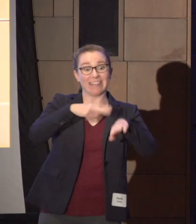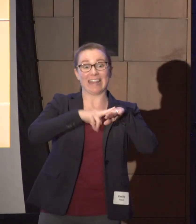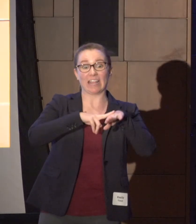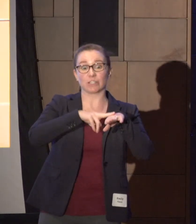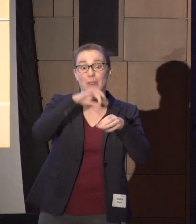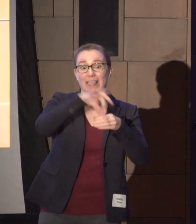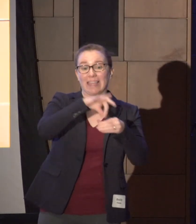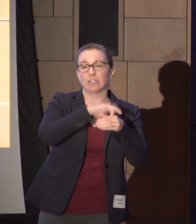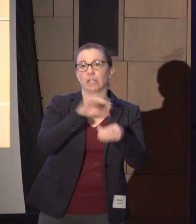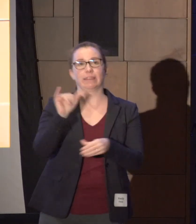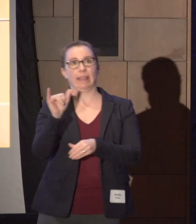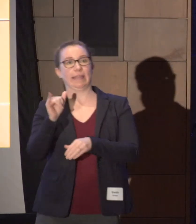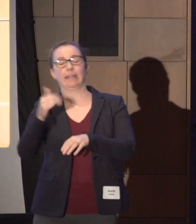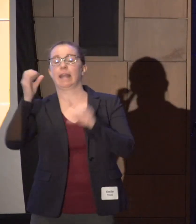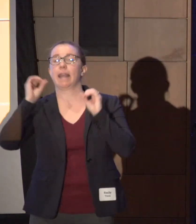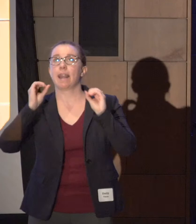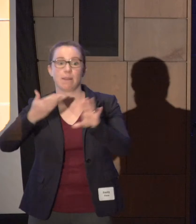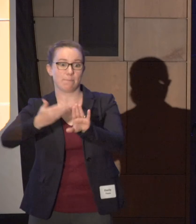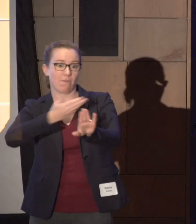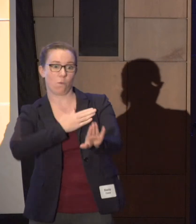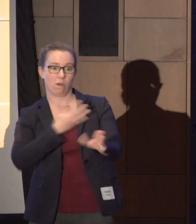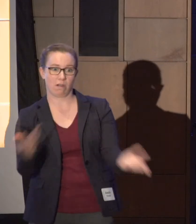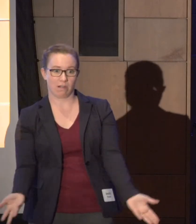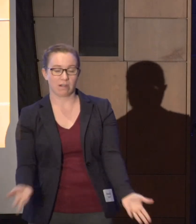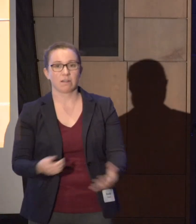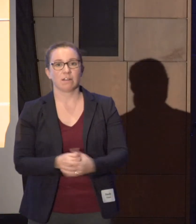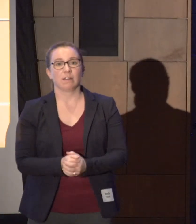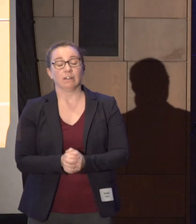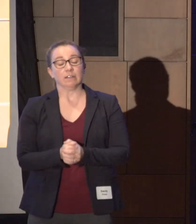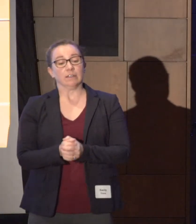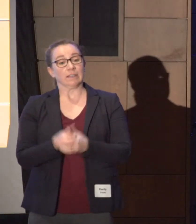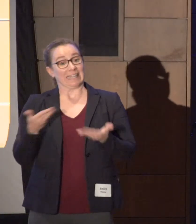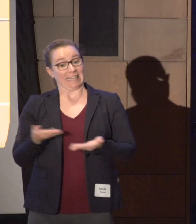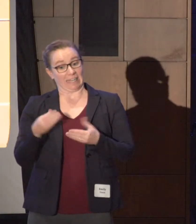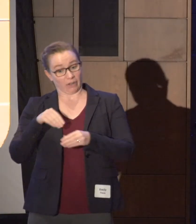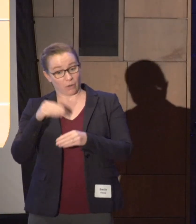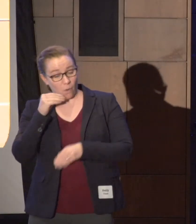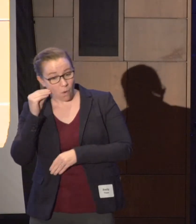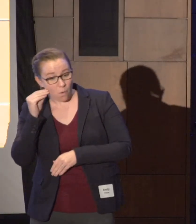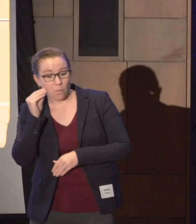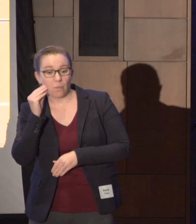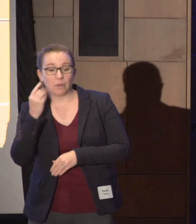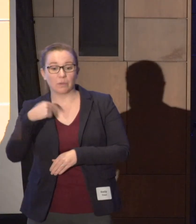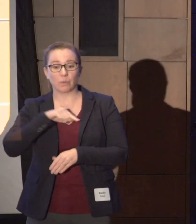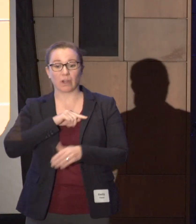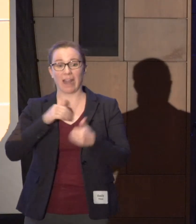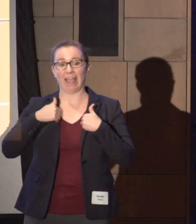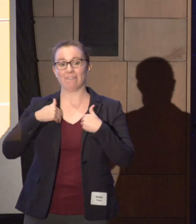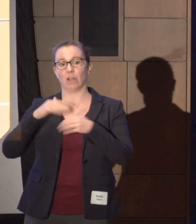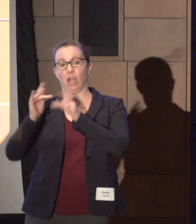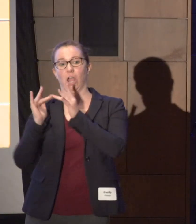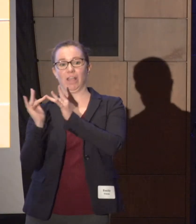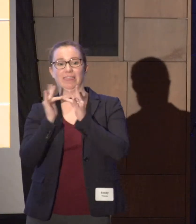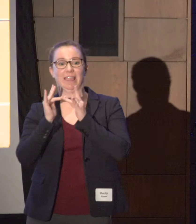like none in American history. Here at home, we're conducting on-air debates for all the major statewide races. We